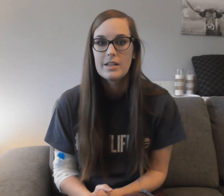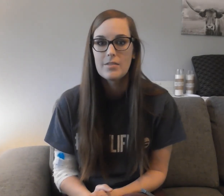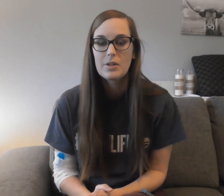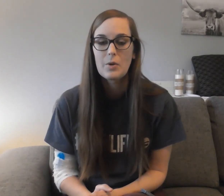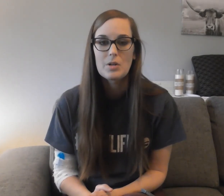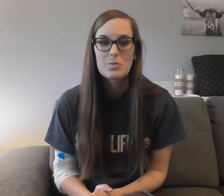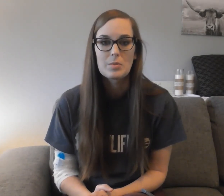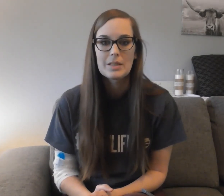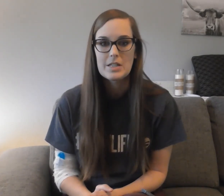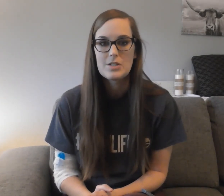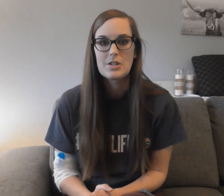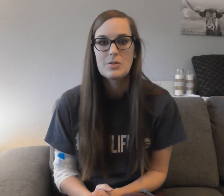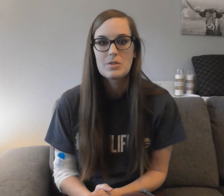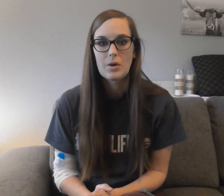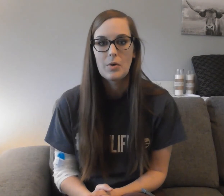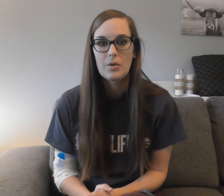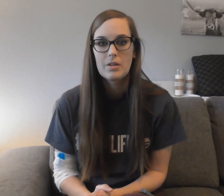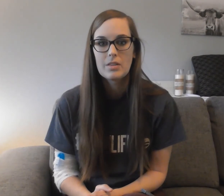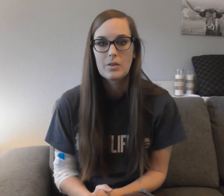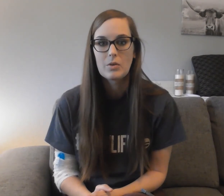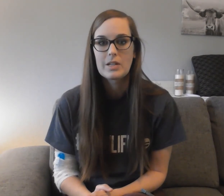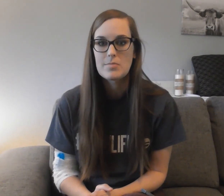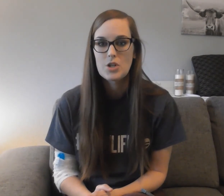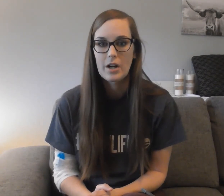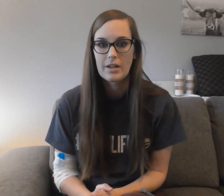definitely always want to please you, so they'll keep trying.